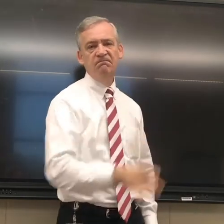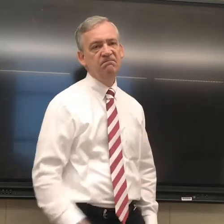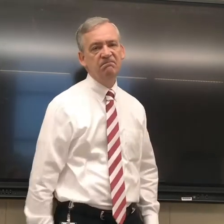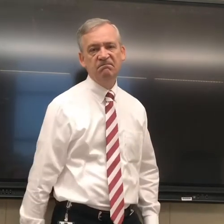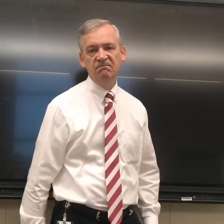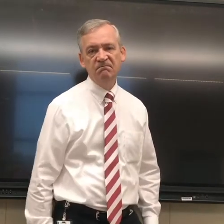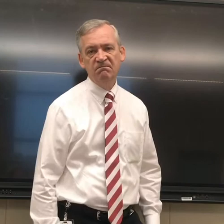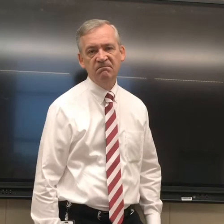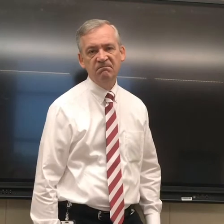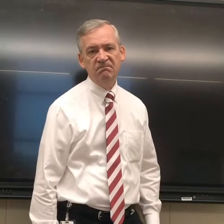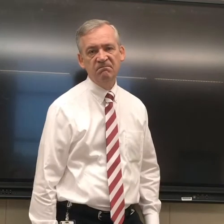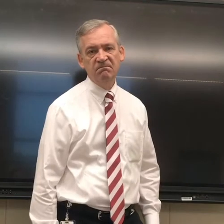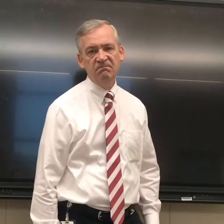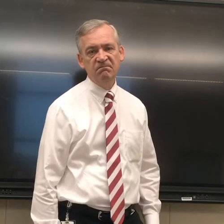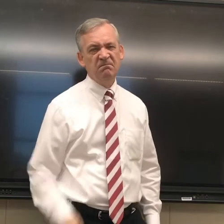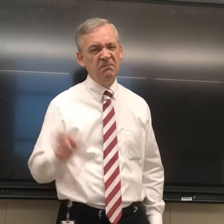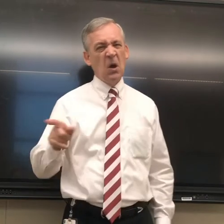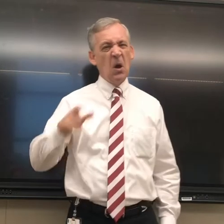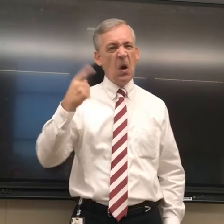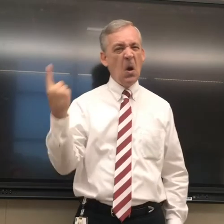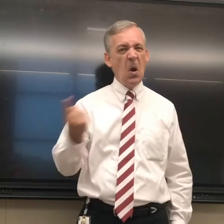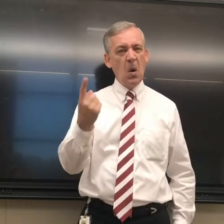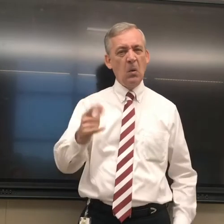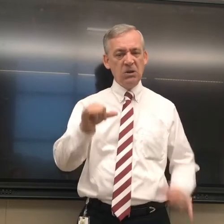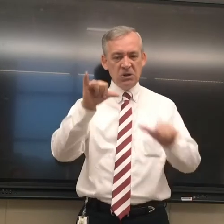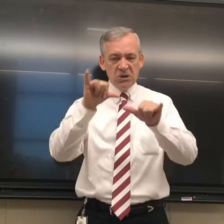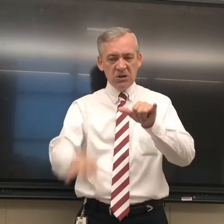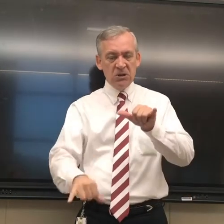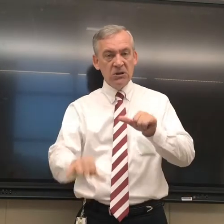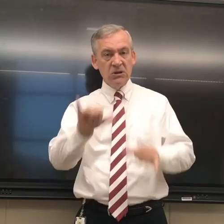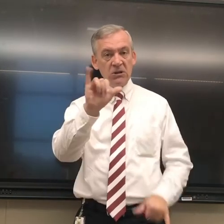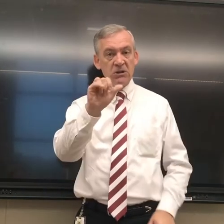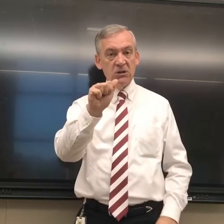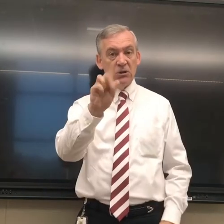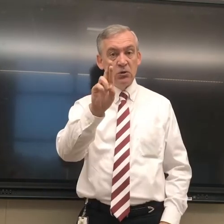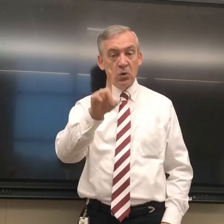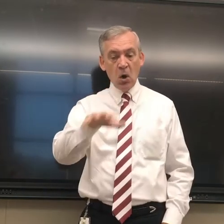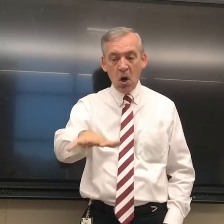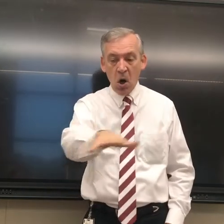She never left her yard, and nobody ever visited her.